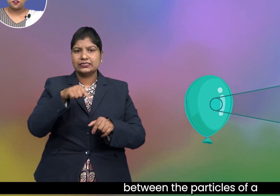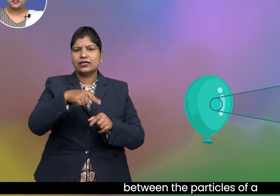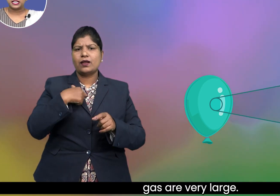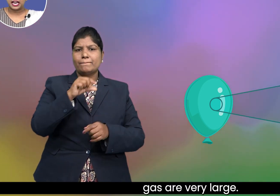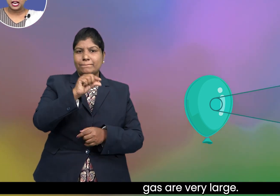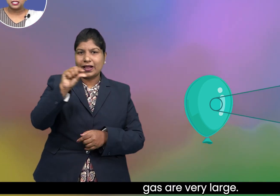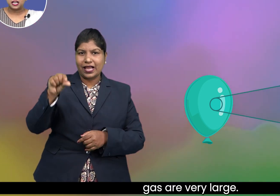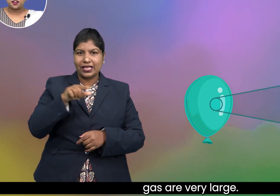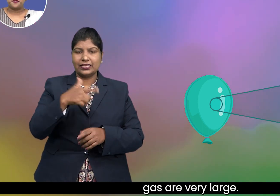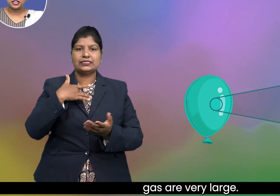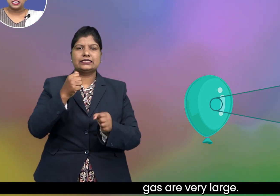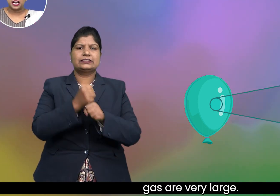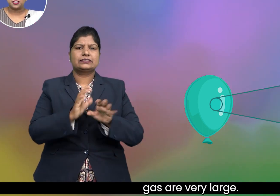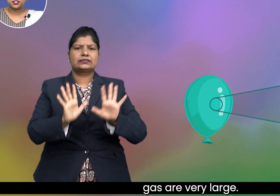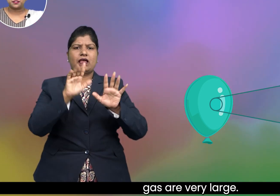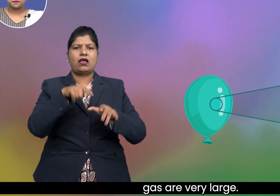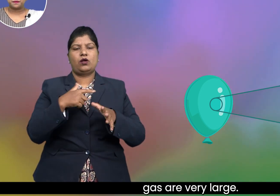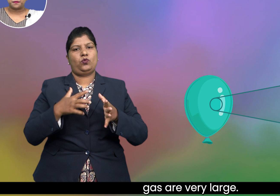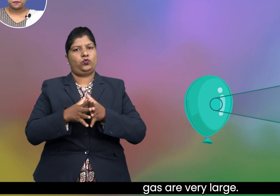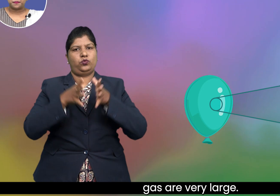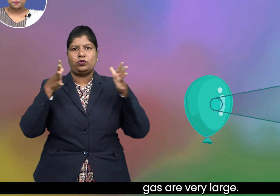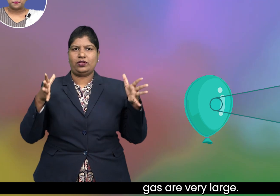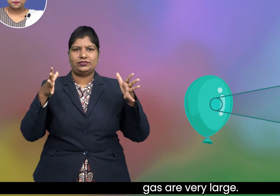particles of a gas are very large.